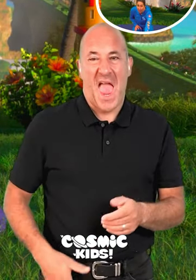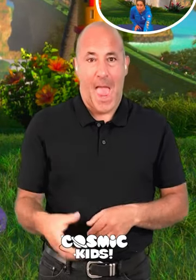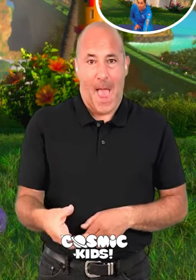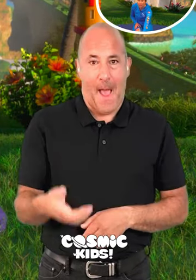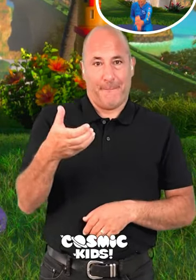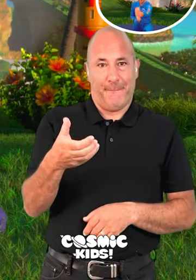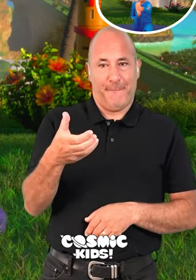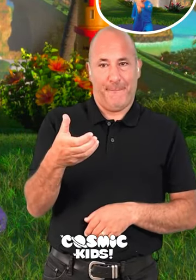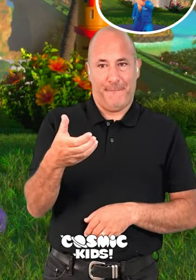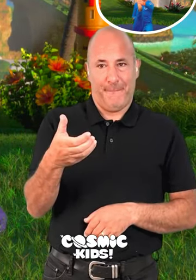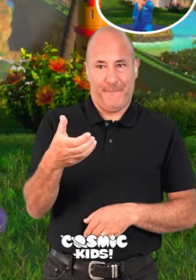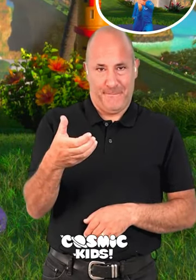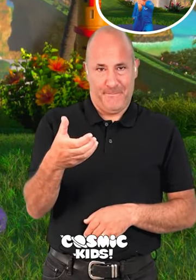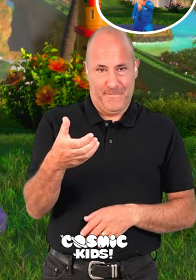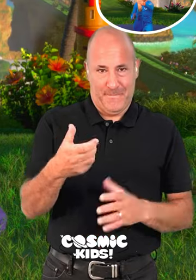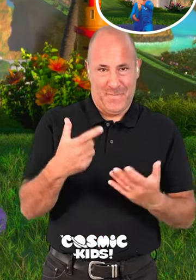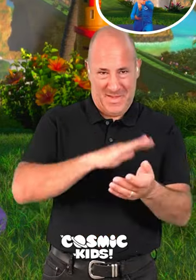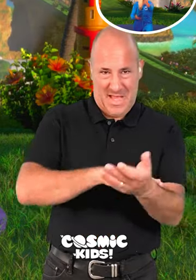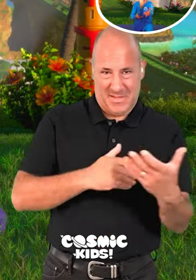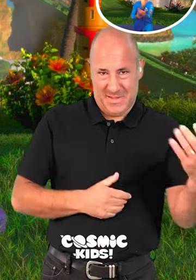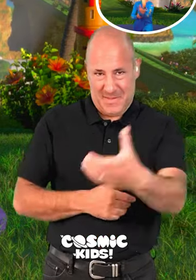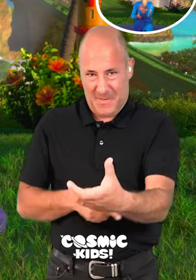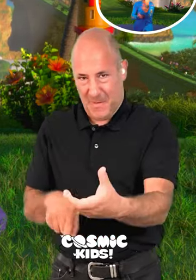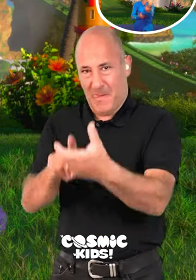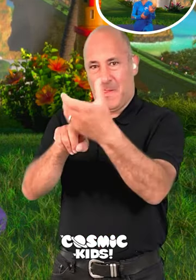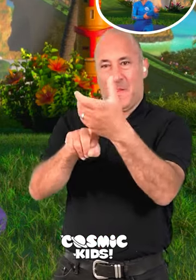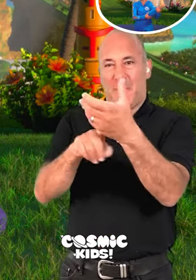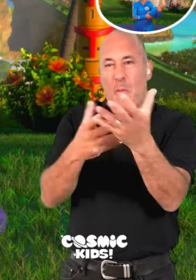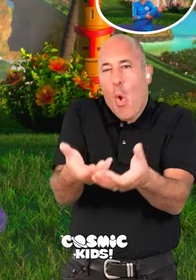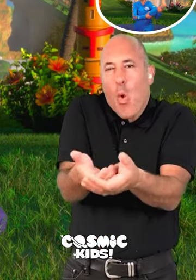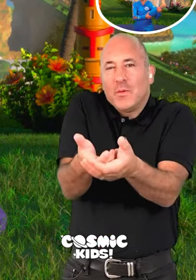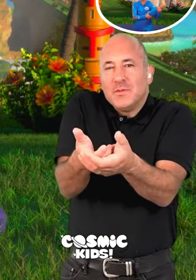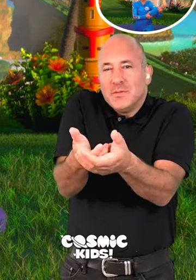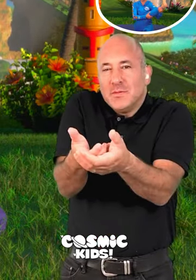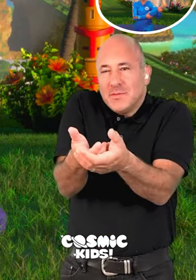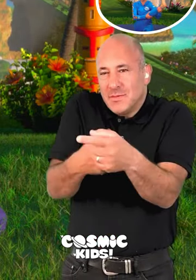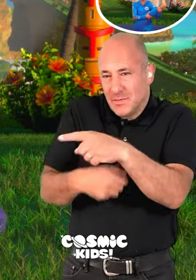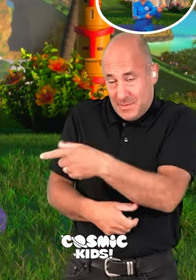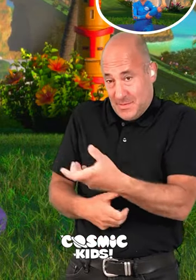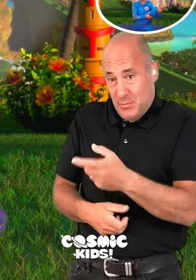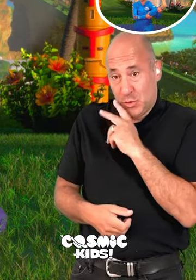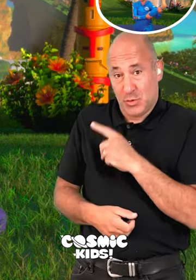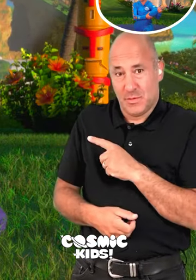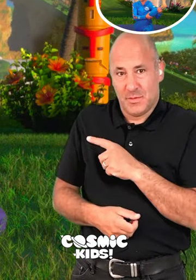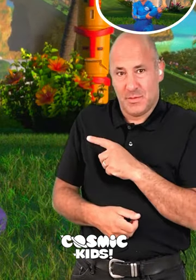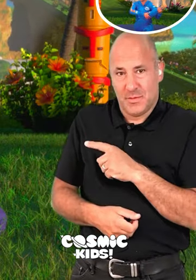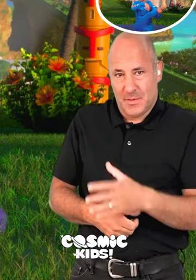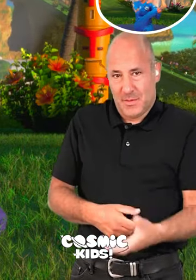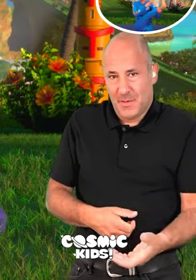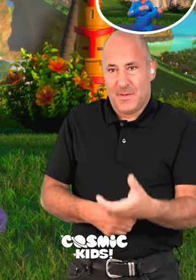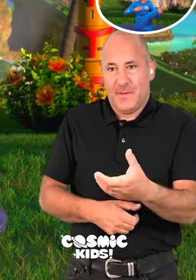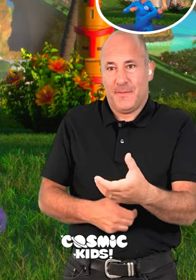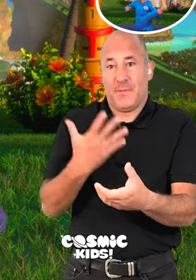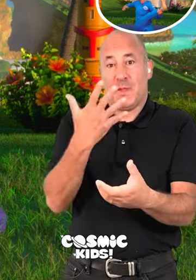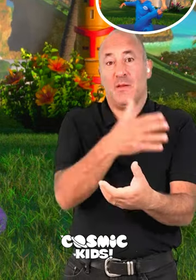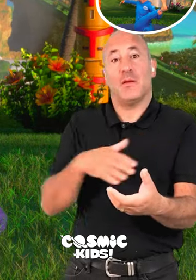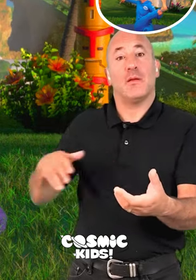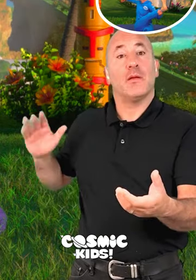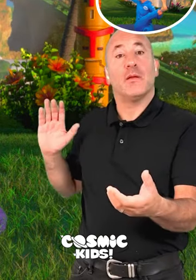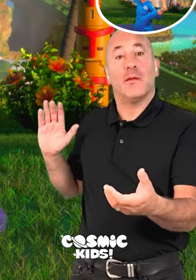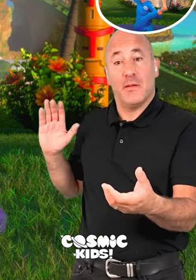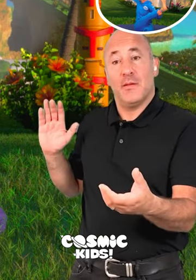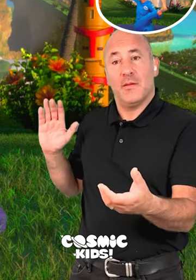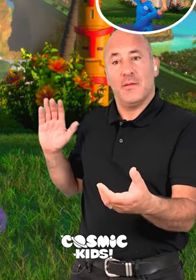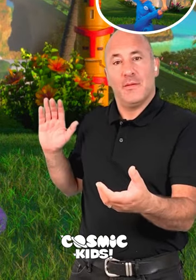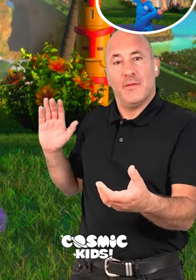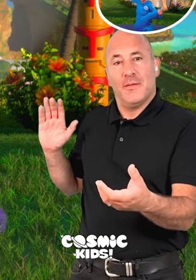we pick up one of our legs using our opposite hand, maybe holding it underneath our ankle as we bring it across our body. Now we stretch our